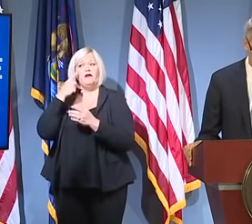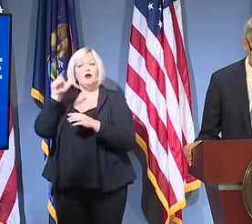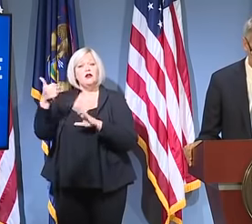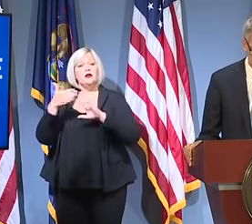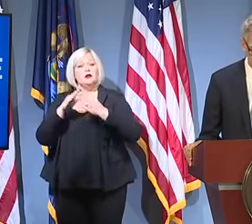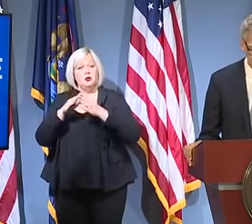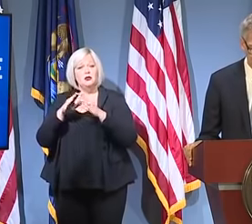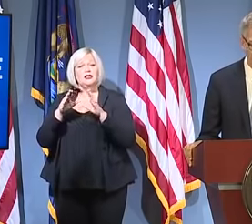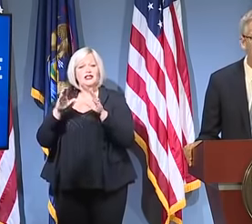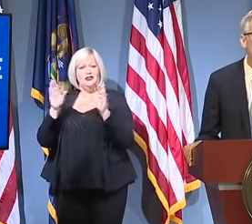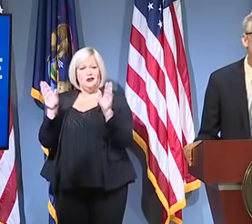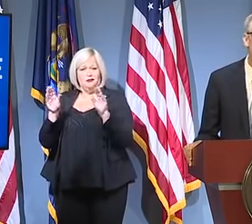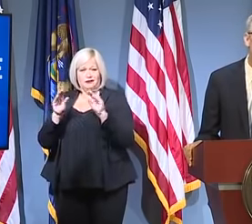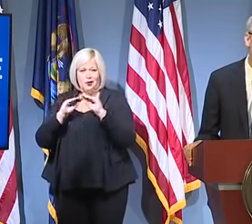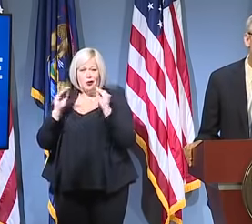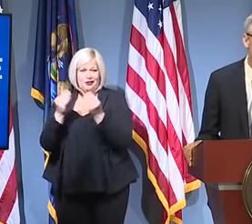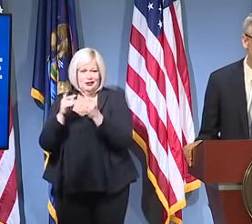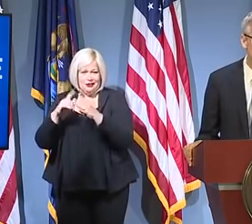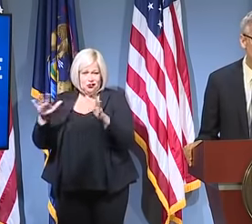and our offices,